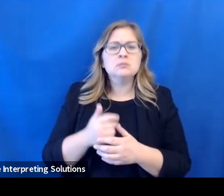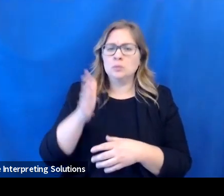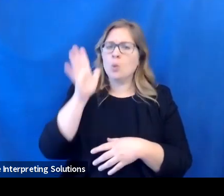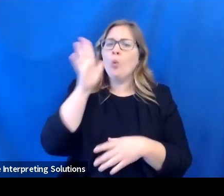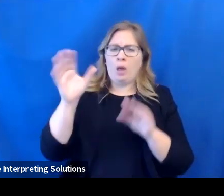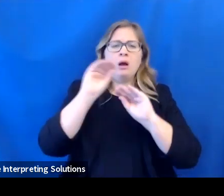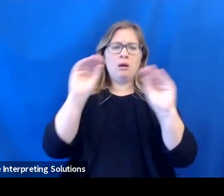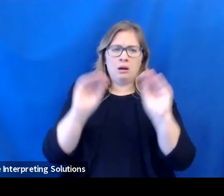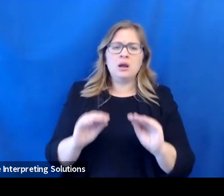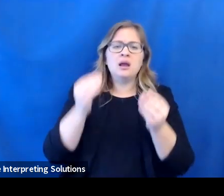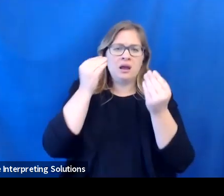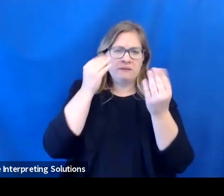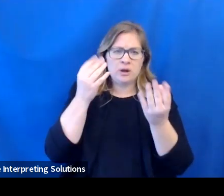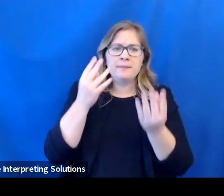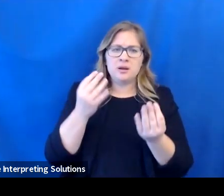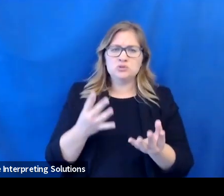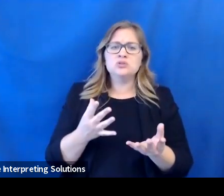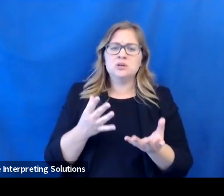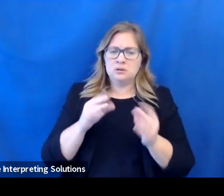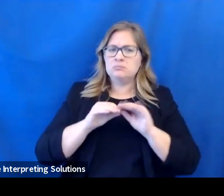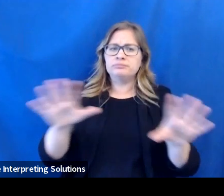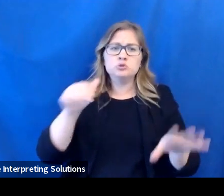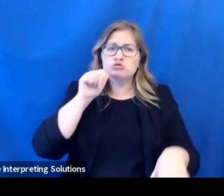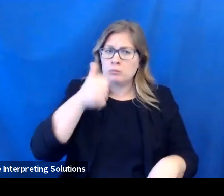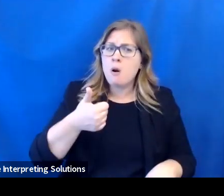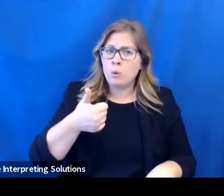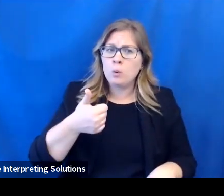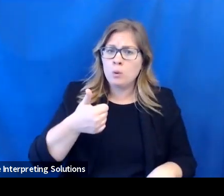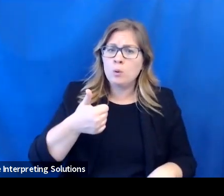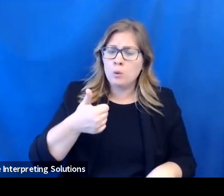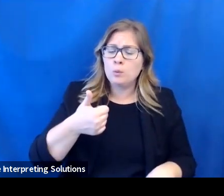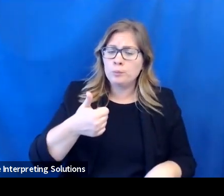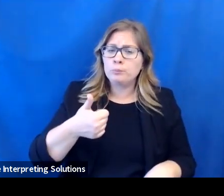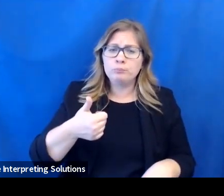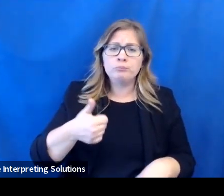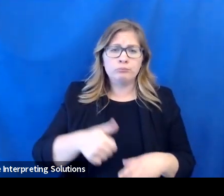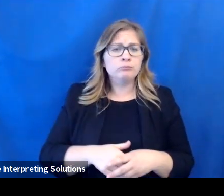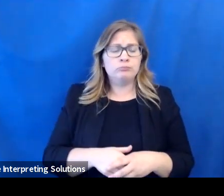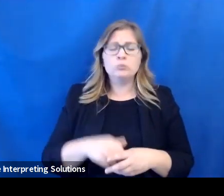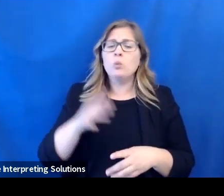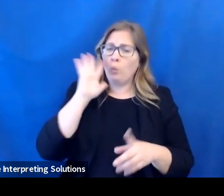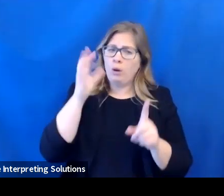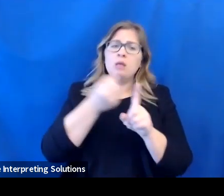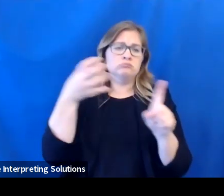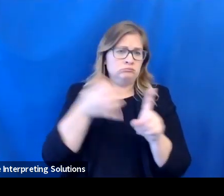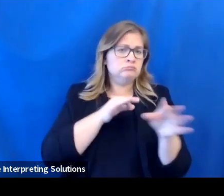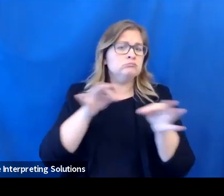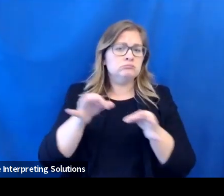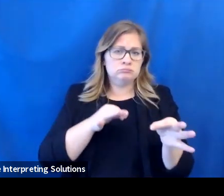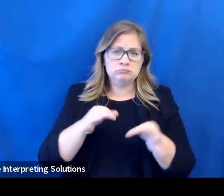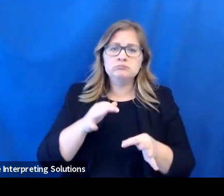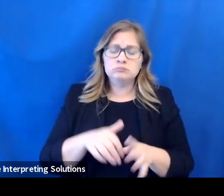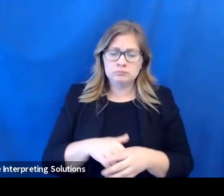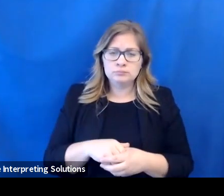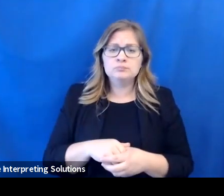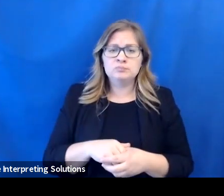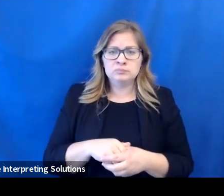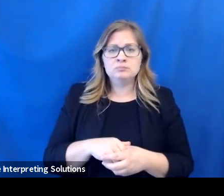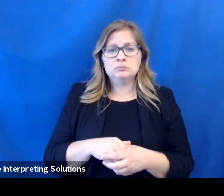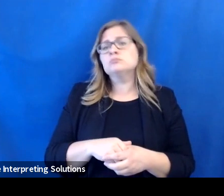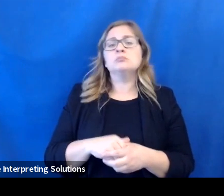by tomorrow in some pretty great detail, and then start building off of that with our partners. As I said, that continuing to